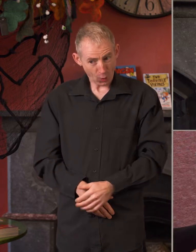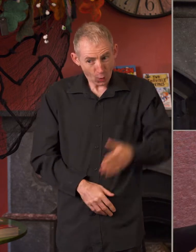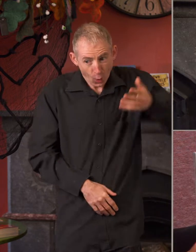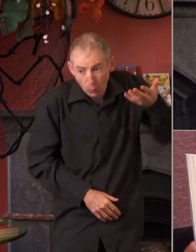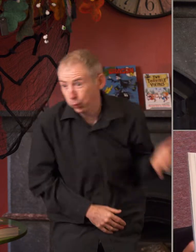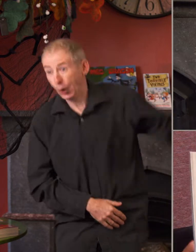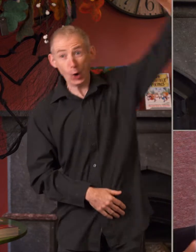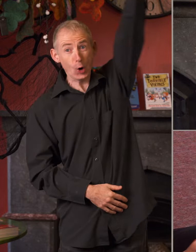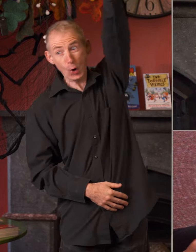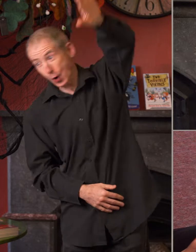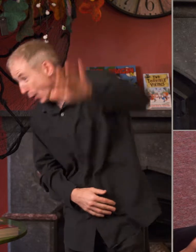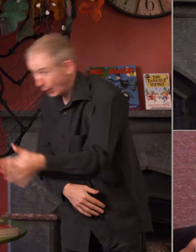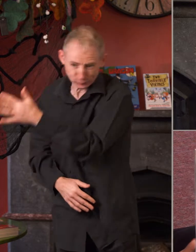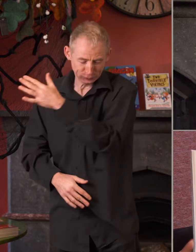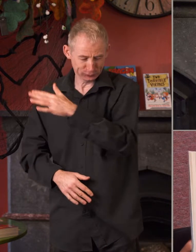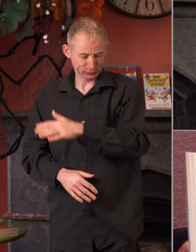Whoosh!